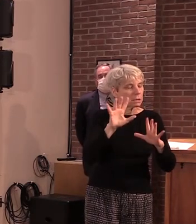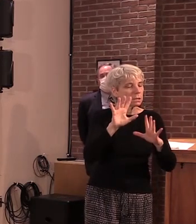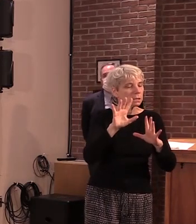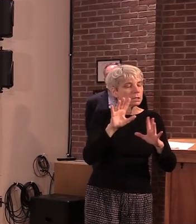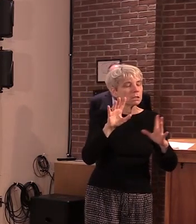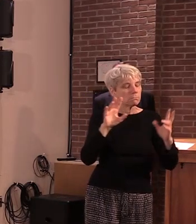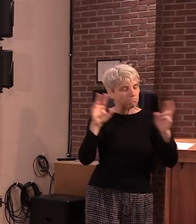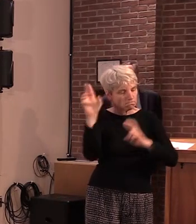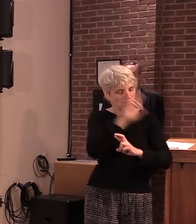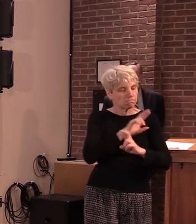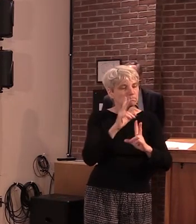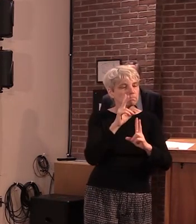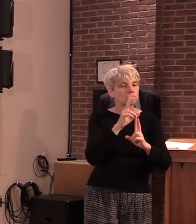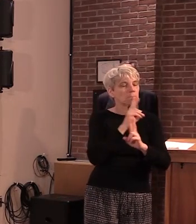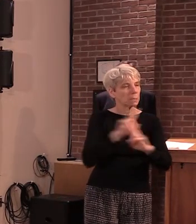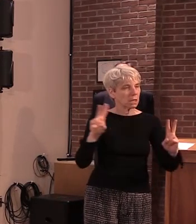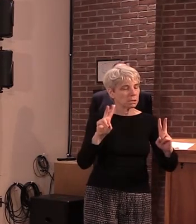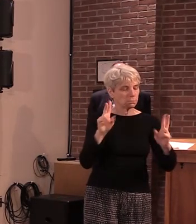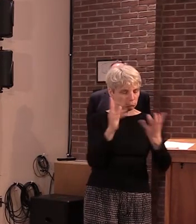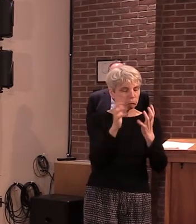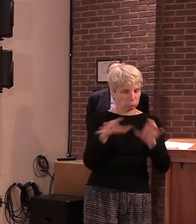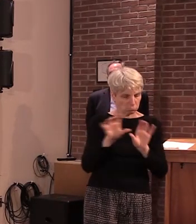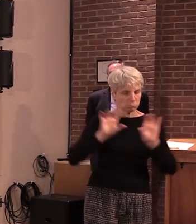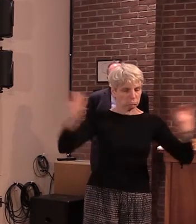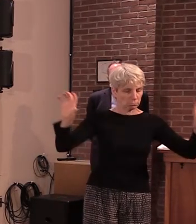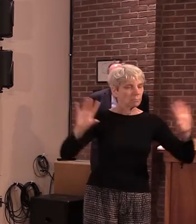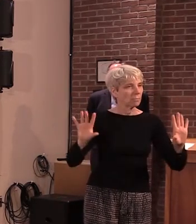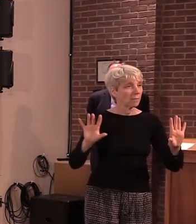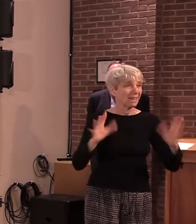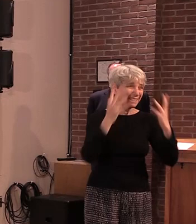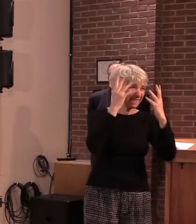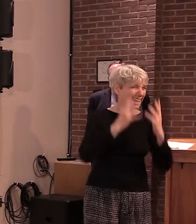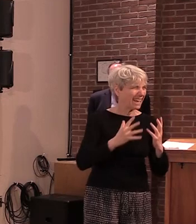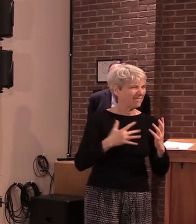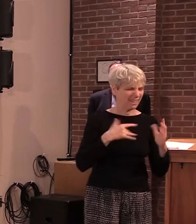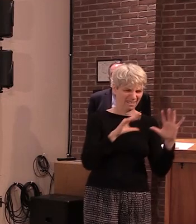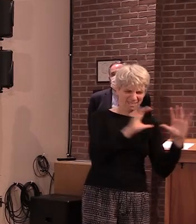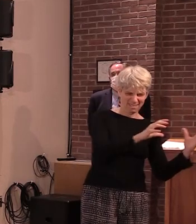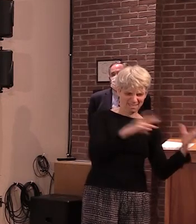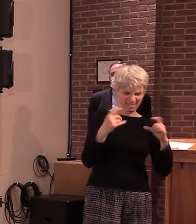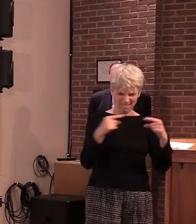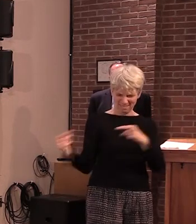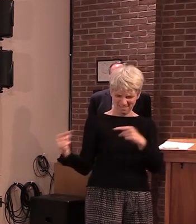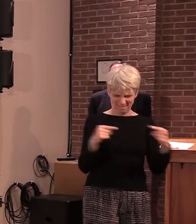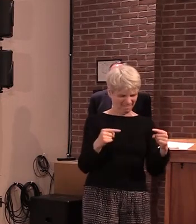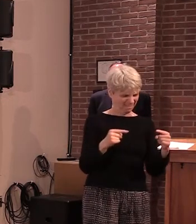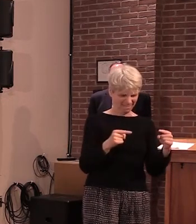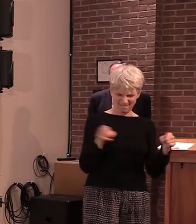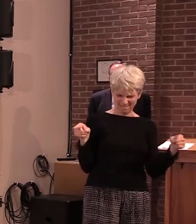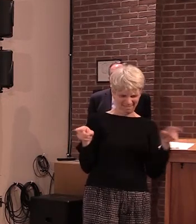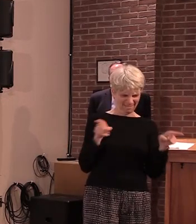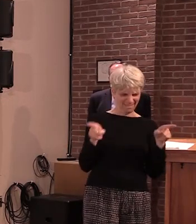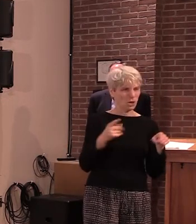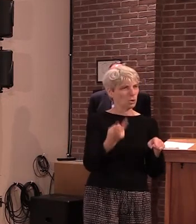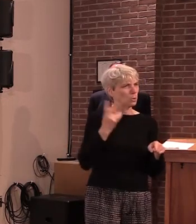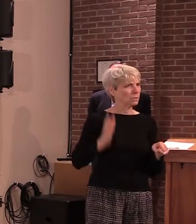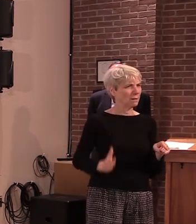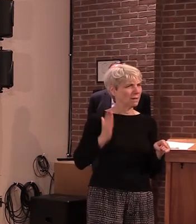is unfortunate that there seems to be two sides on this, because there shouldn't be. We should be together on